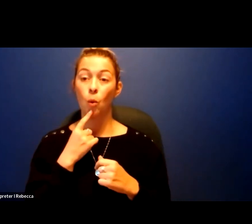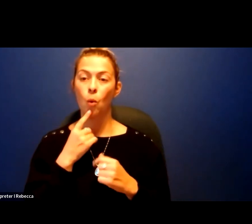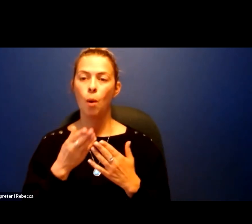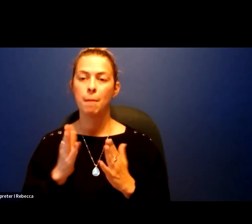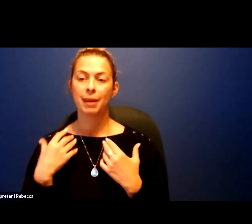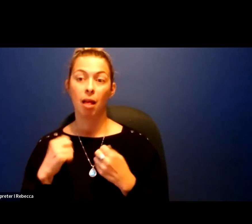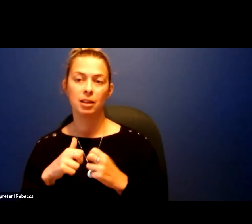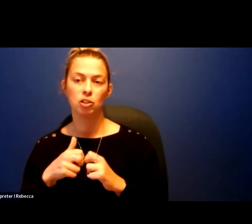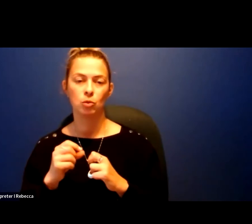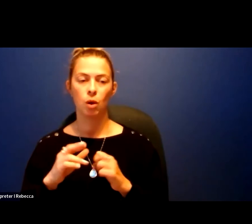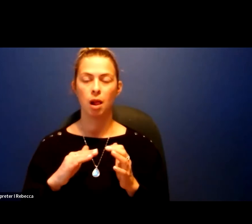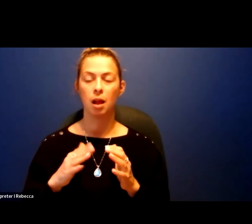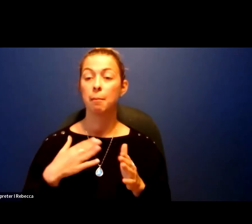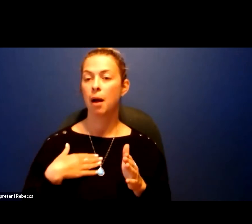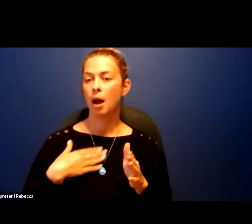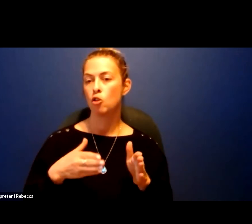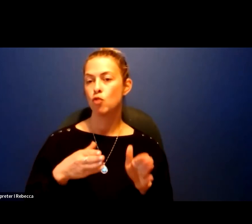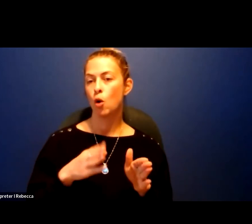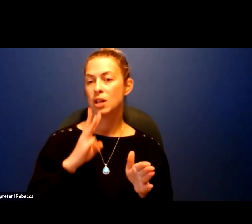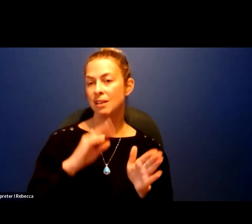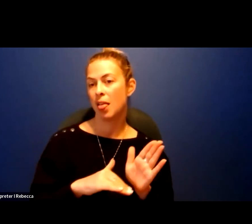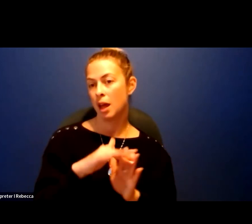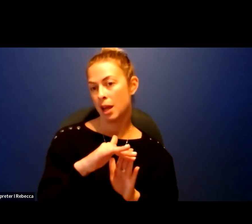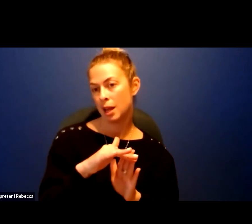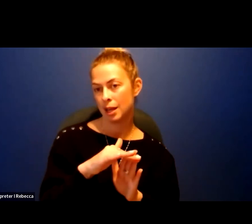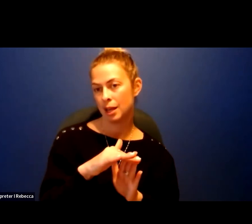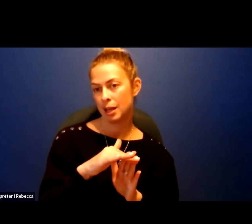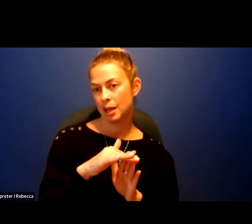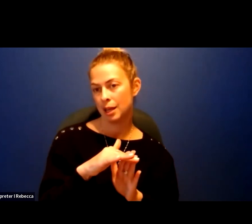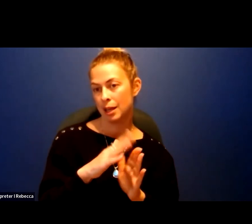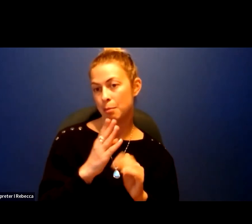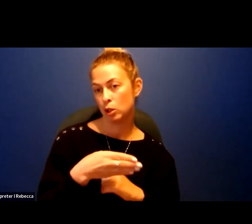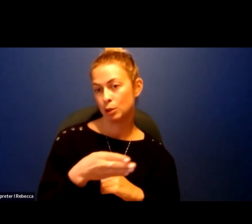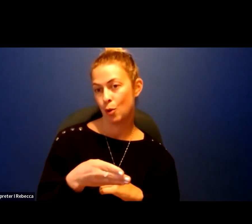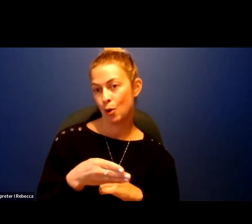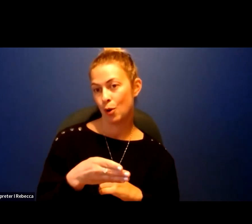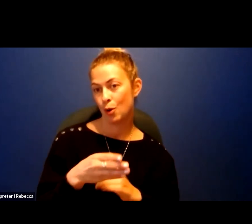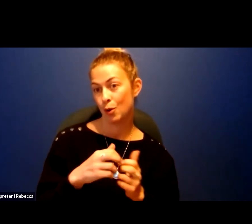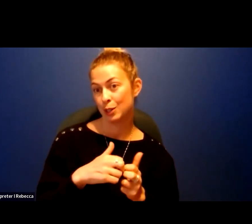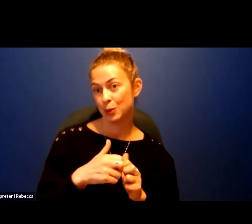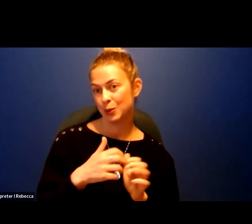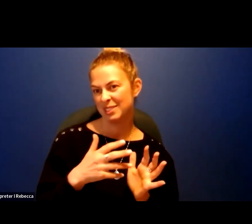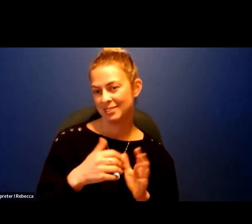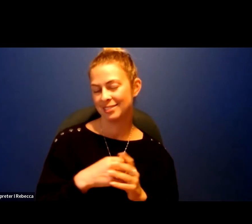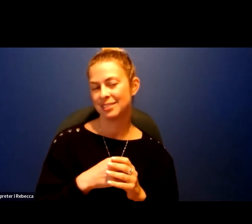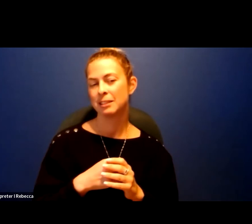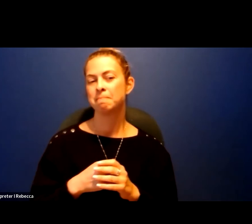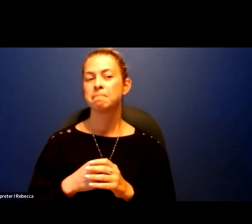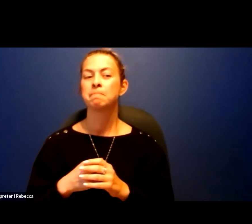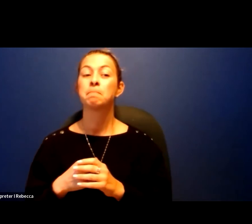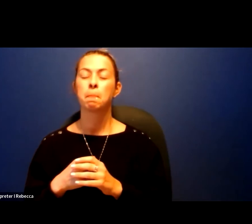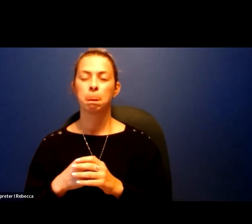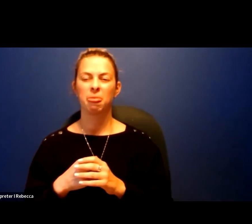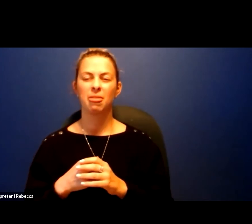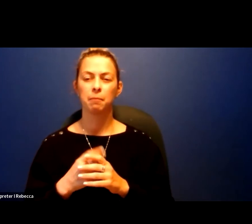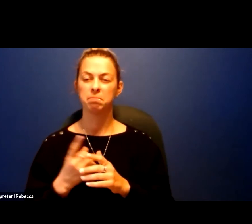in the city of Baltimore issue. And so that takes precedence. And I've heard this a couple of times tonight, is this issue of scale.